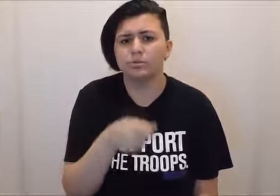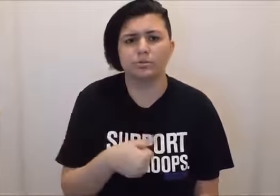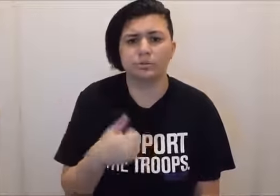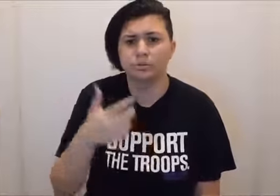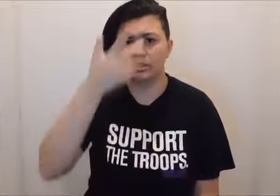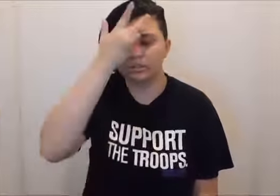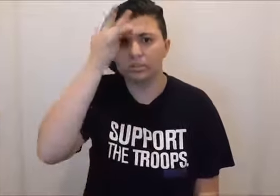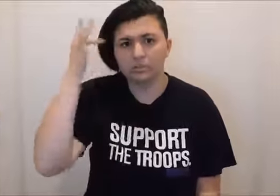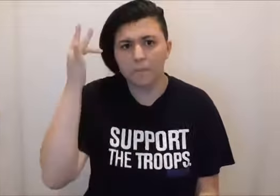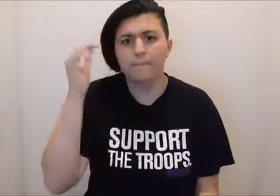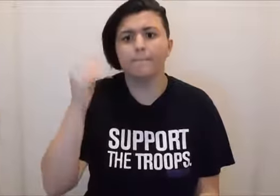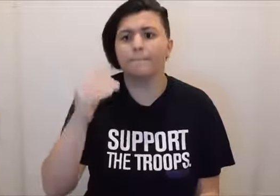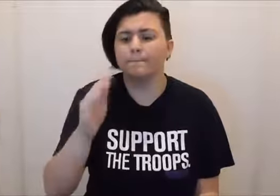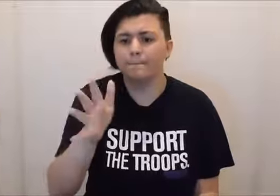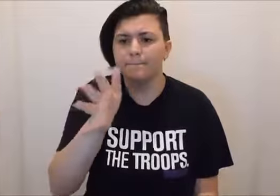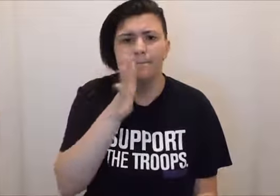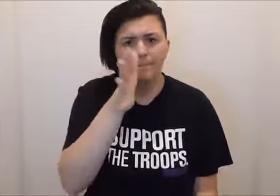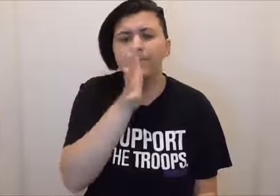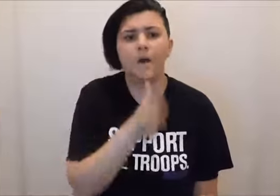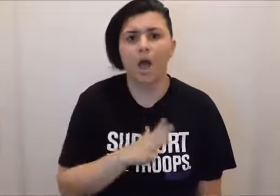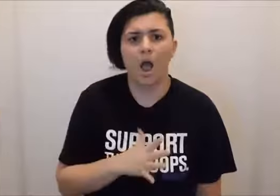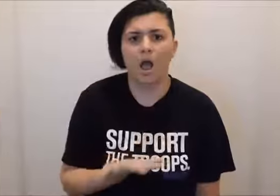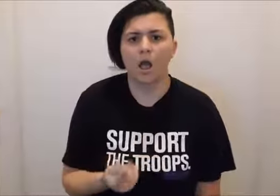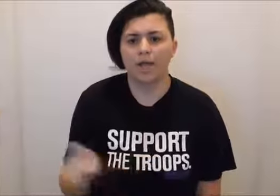But Odysseus was a smart guy, and he really wanted to go home.